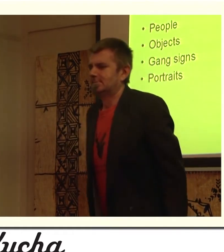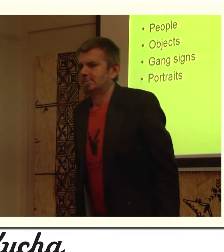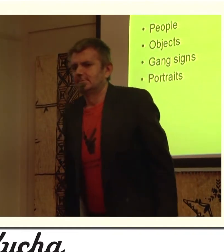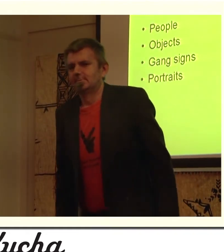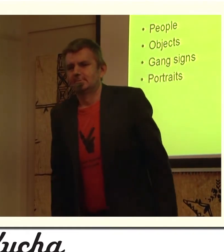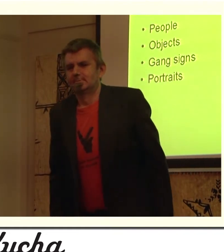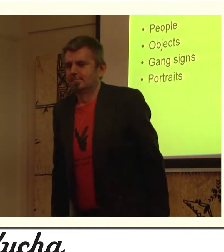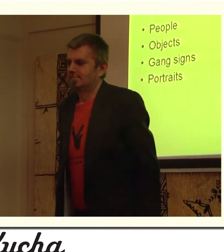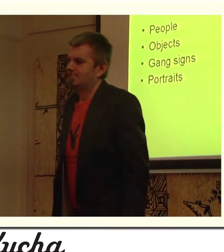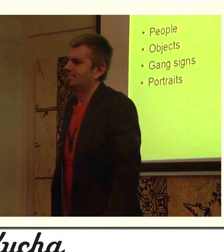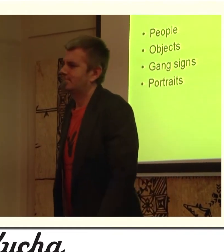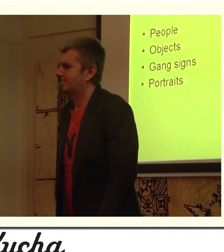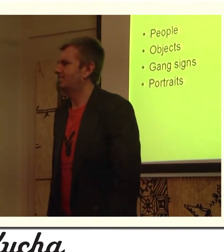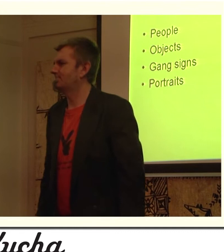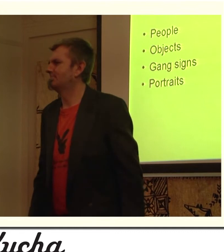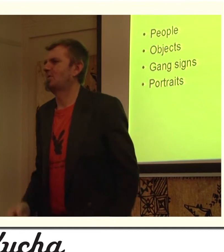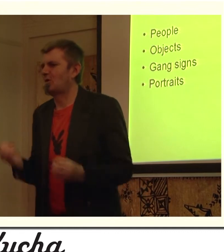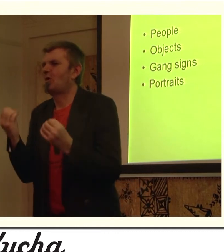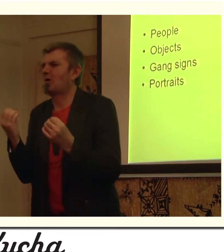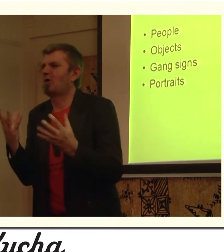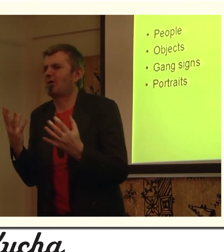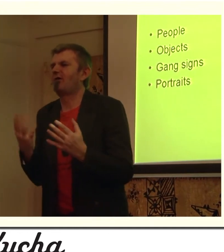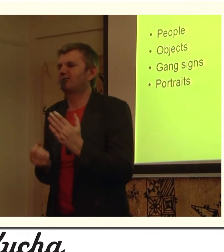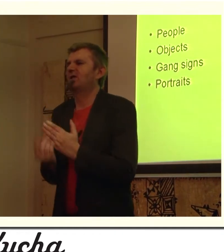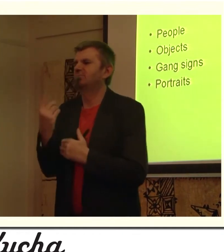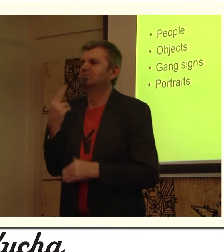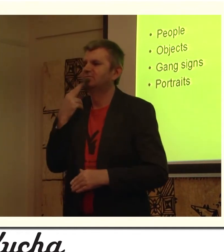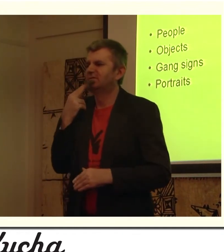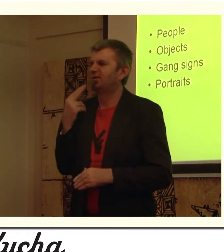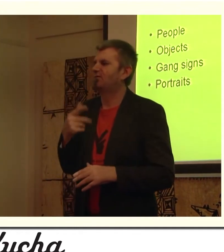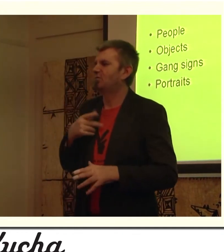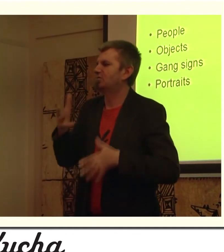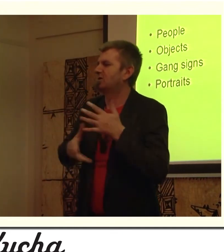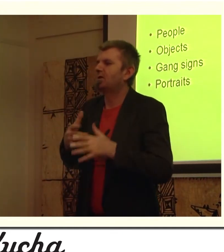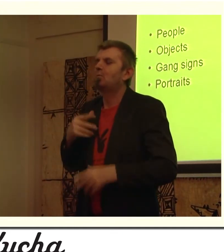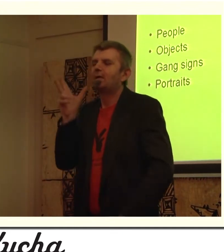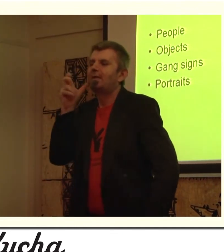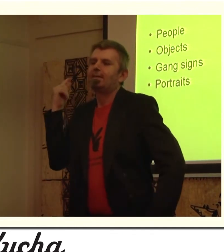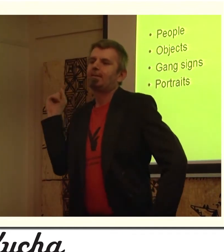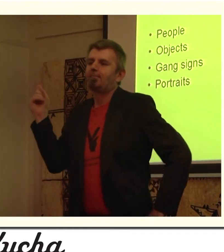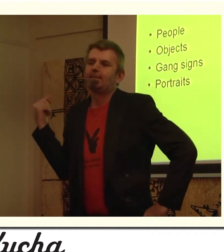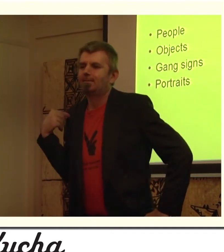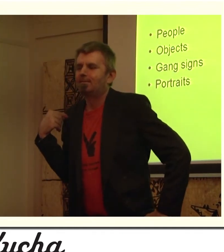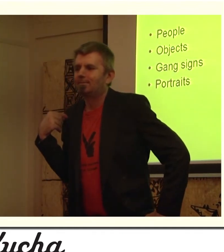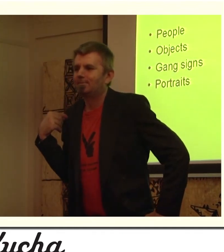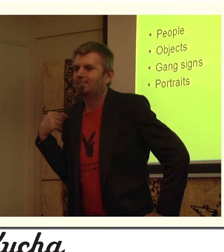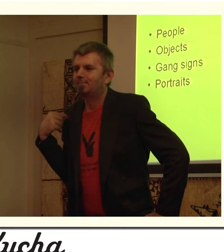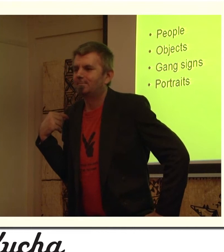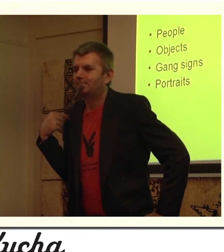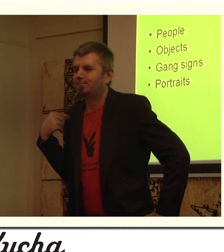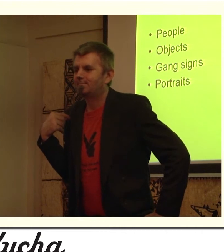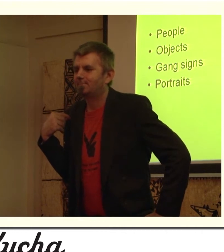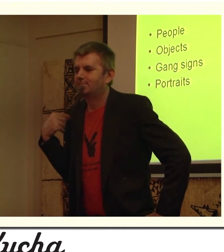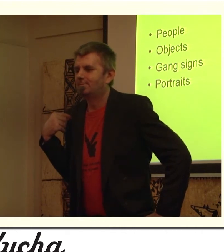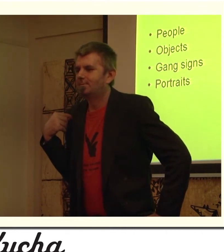woman, oops. Ahem. Happens a lot for the deaf community when they're signing. You can't hear somebody coming